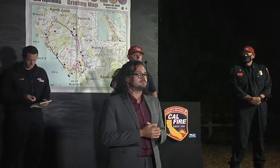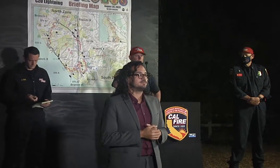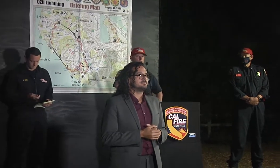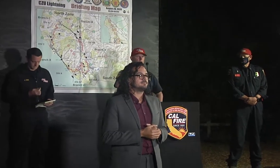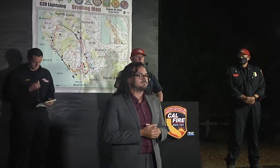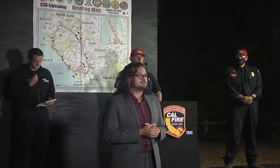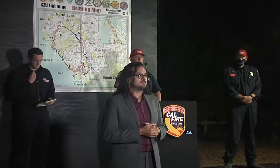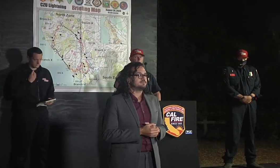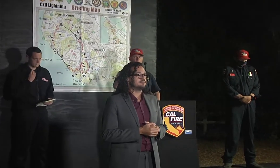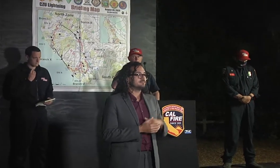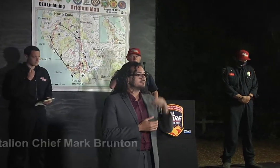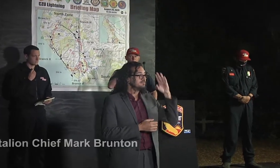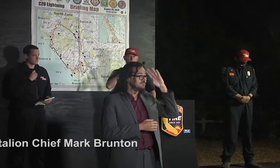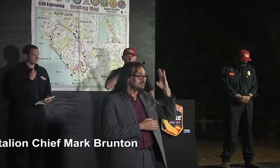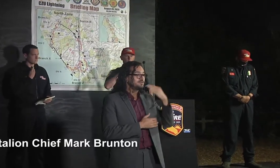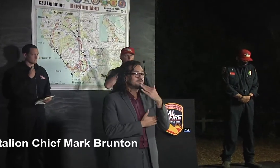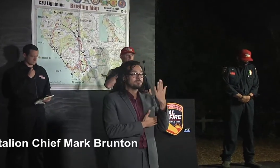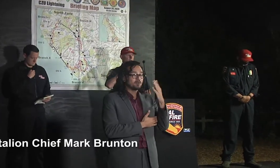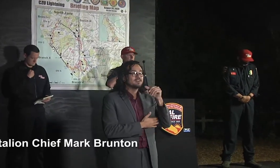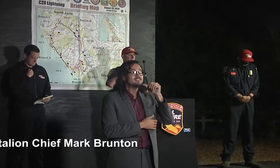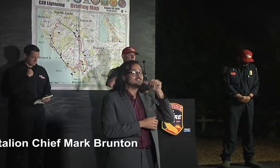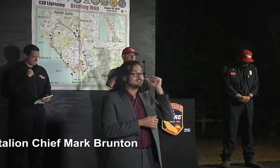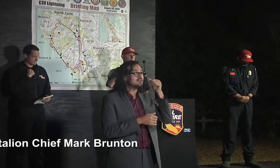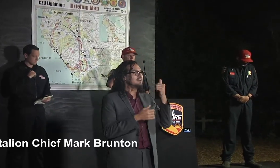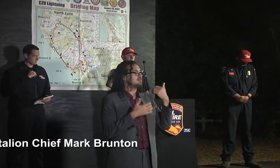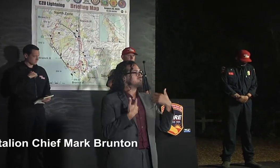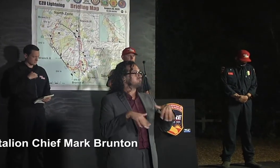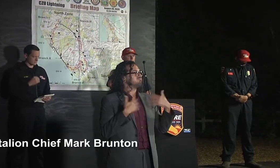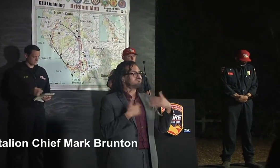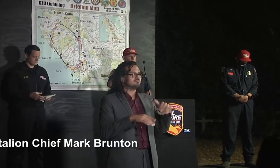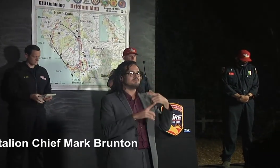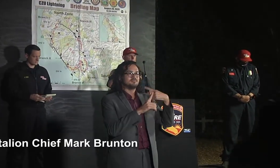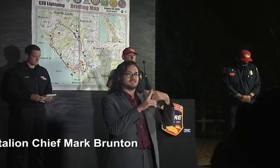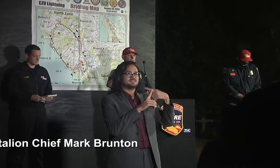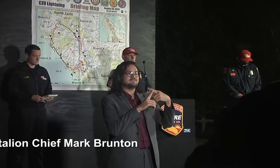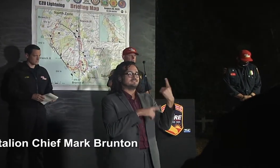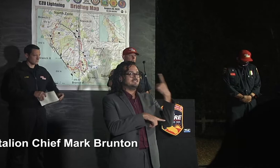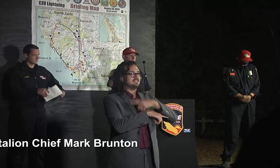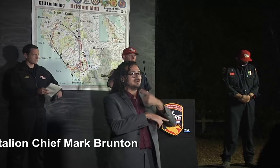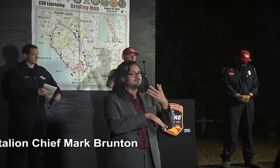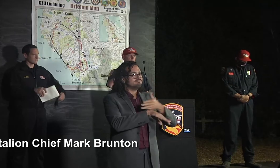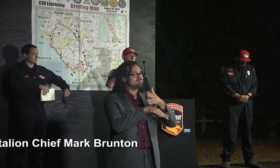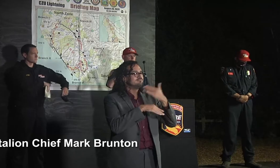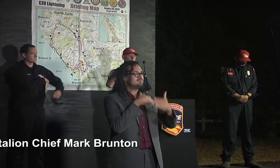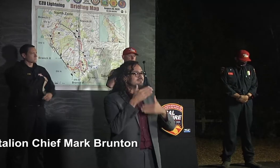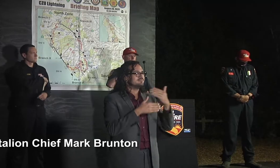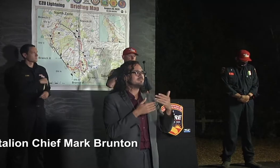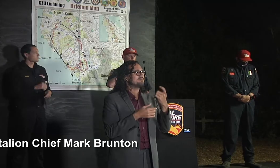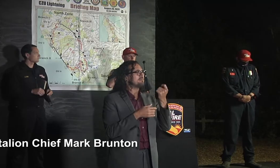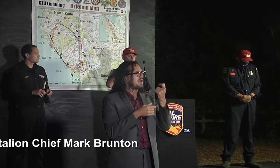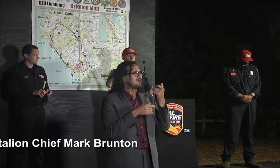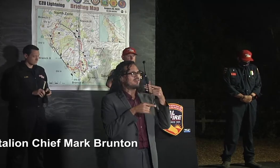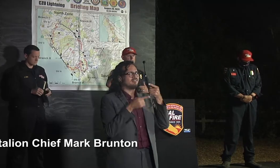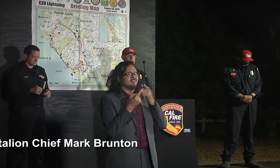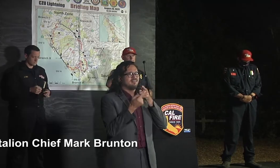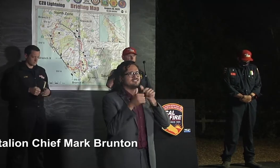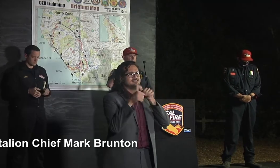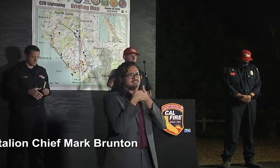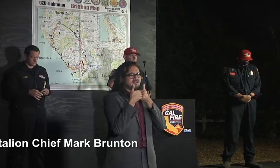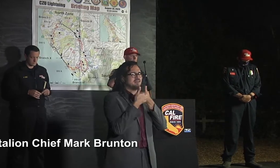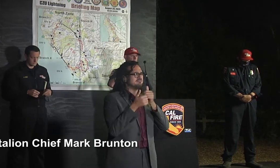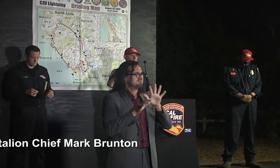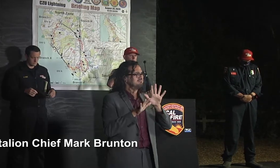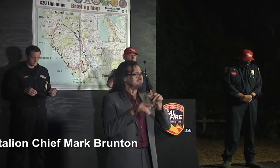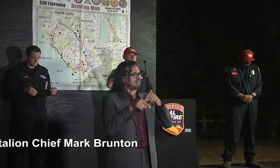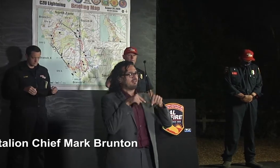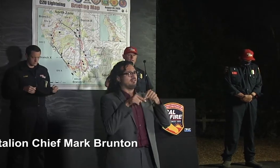Good morning. So yesterday we had a really good, productive day, a couple minor setbacks, and last night